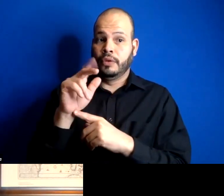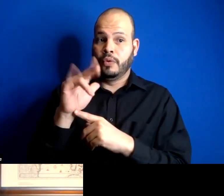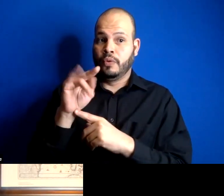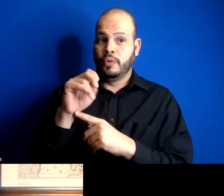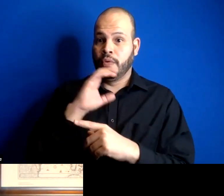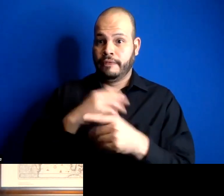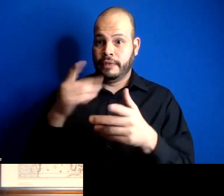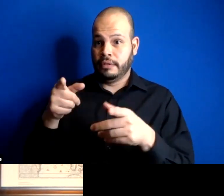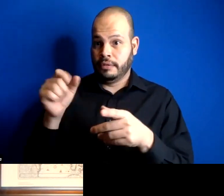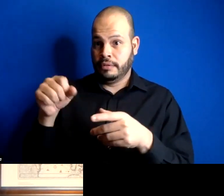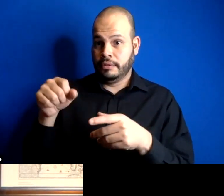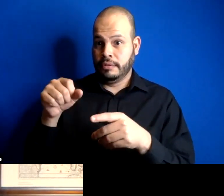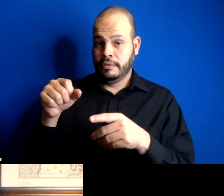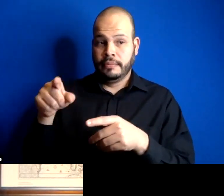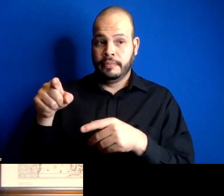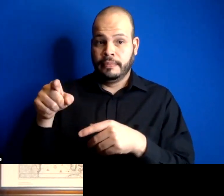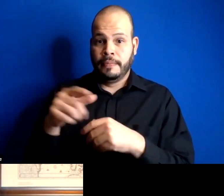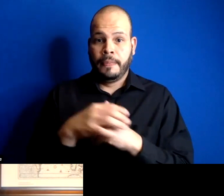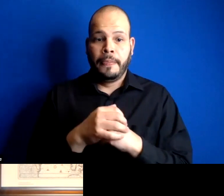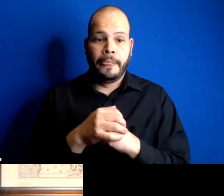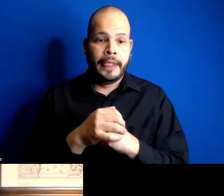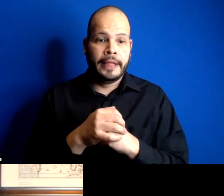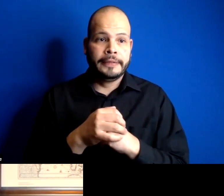I would like to make a suggestion.